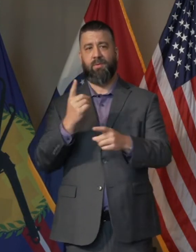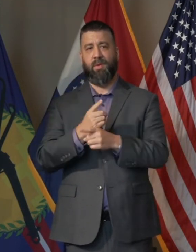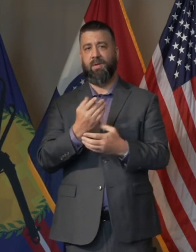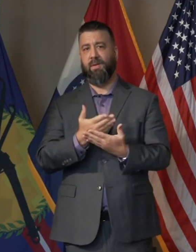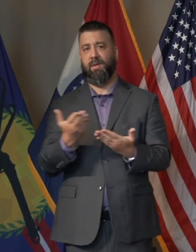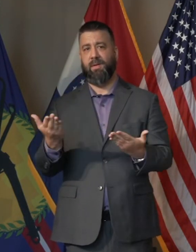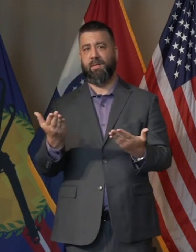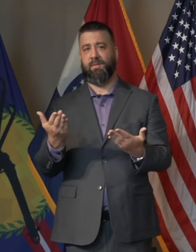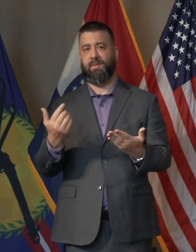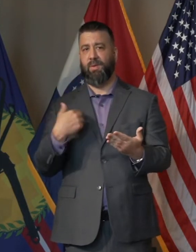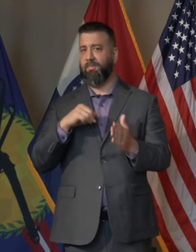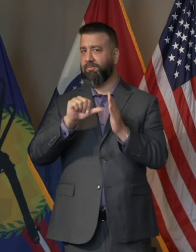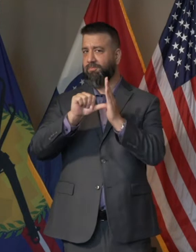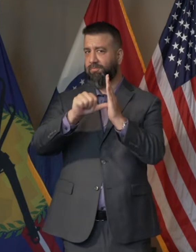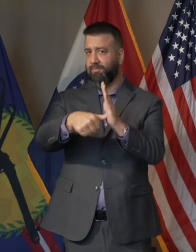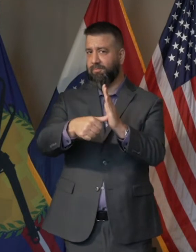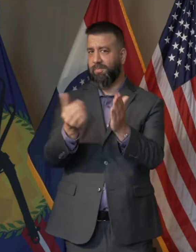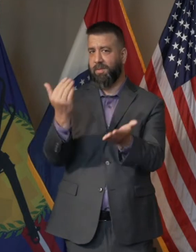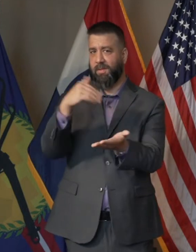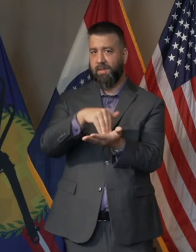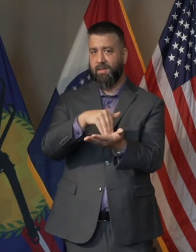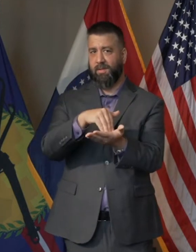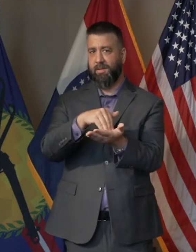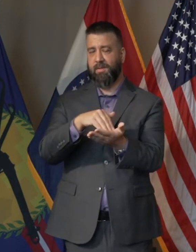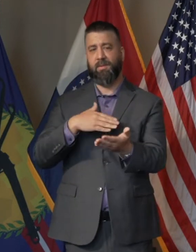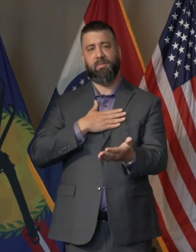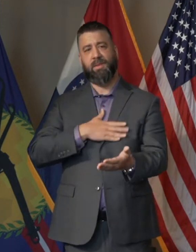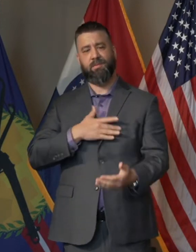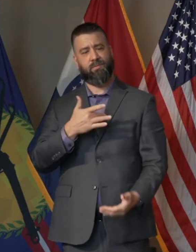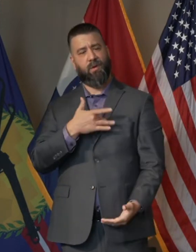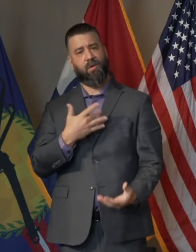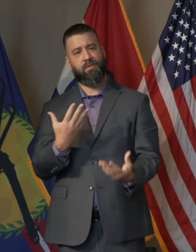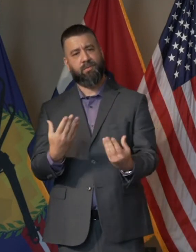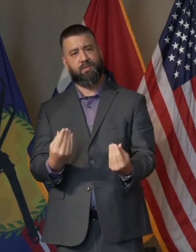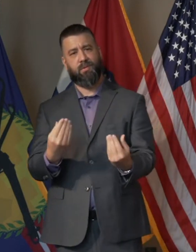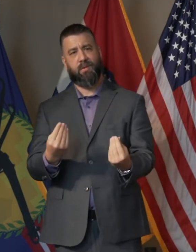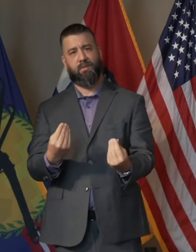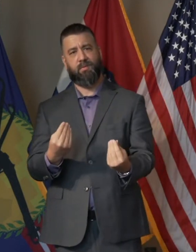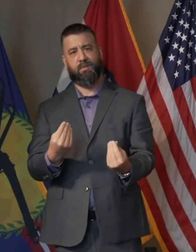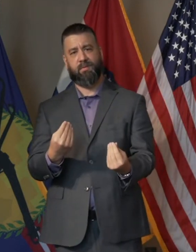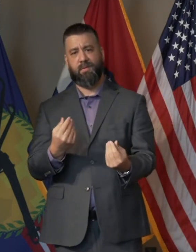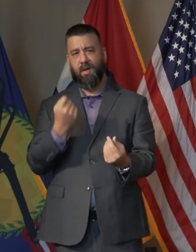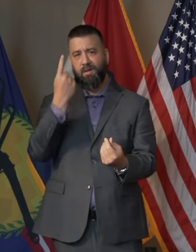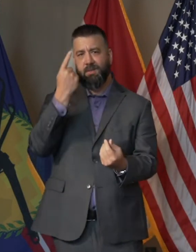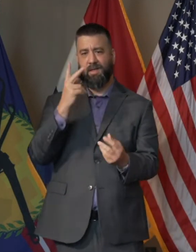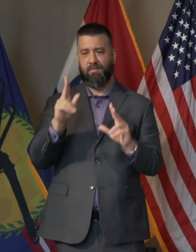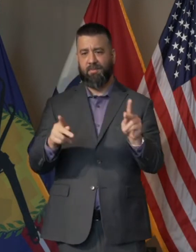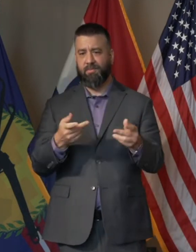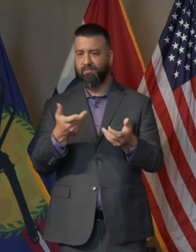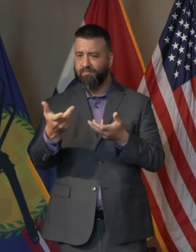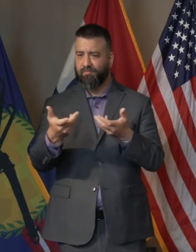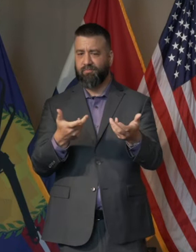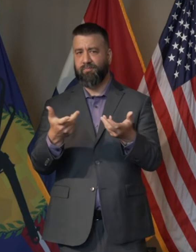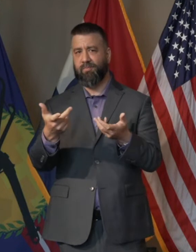let me stress this again. Be compassionate, be empathetic. If you are told by someone that you've